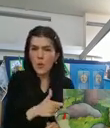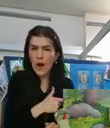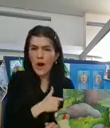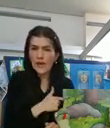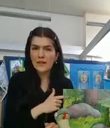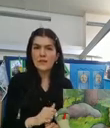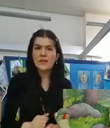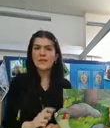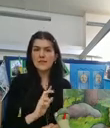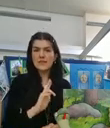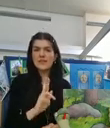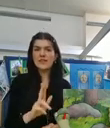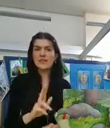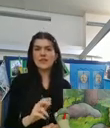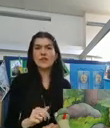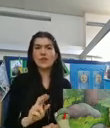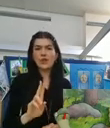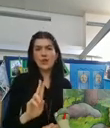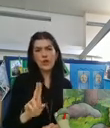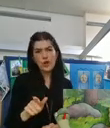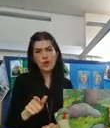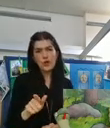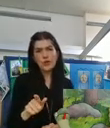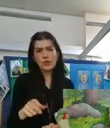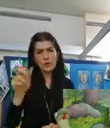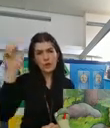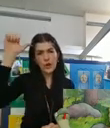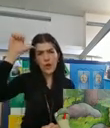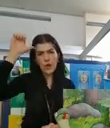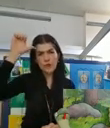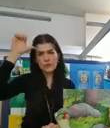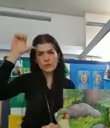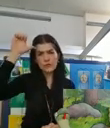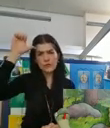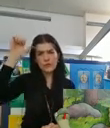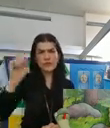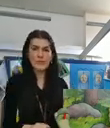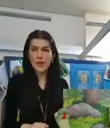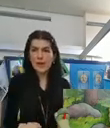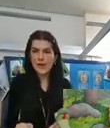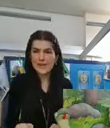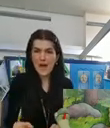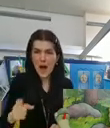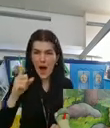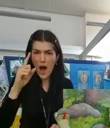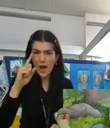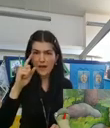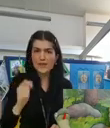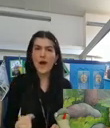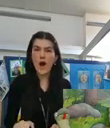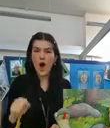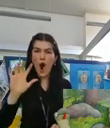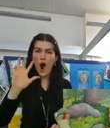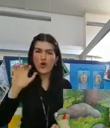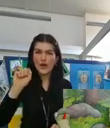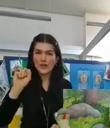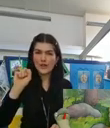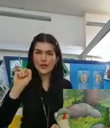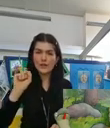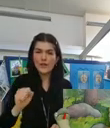Why didn't you know? His eyes are orange.